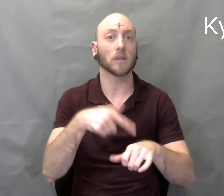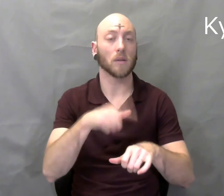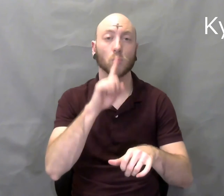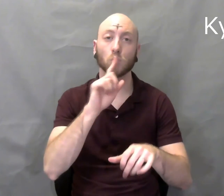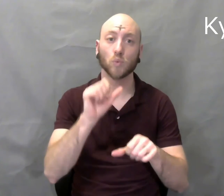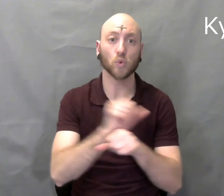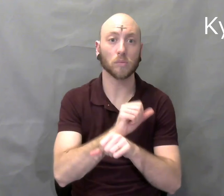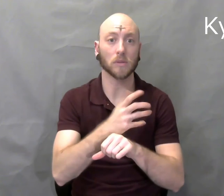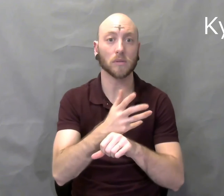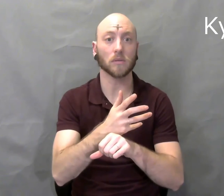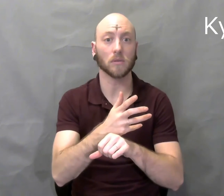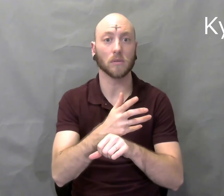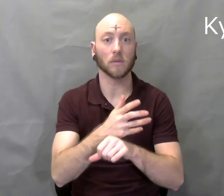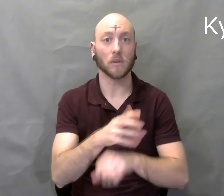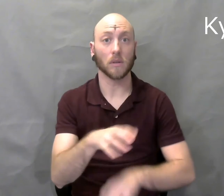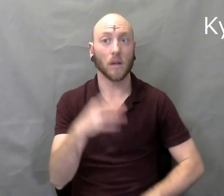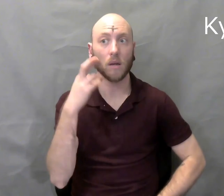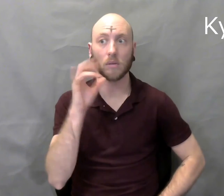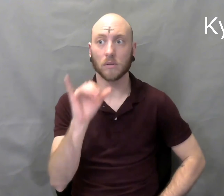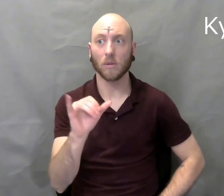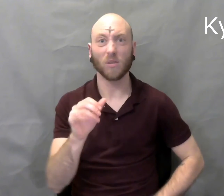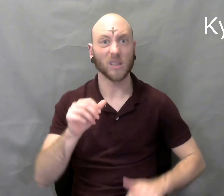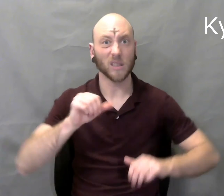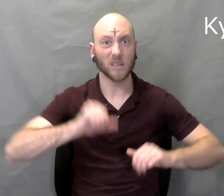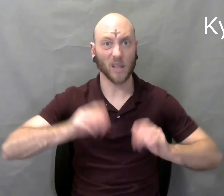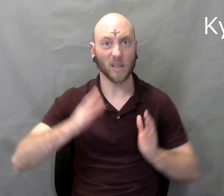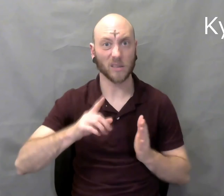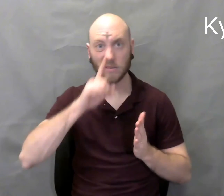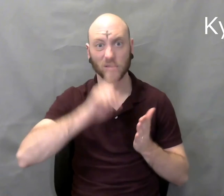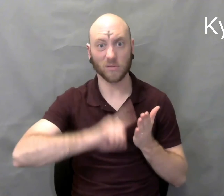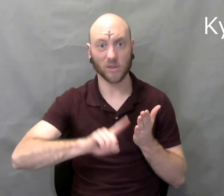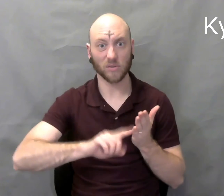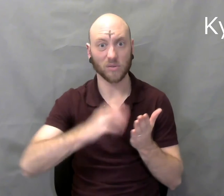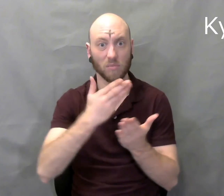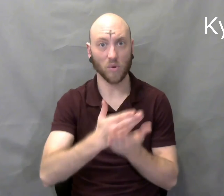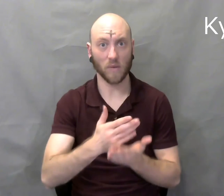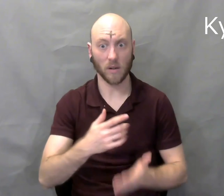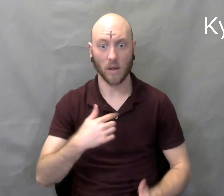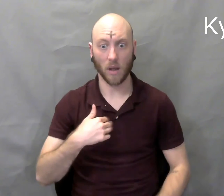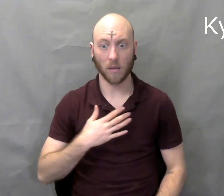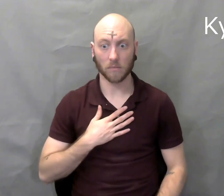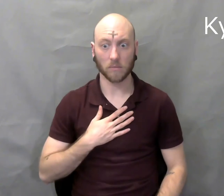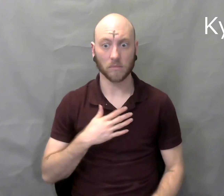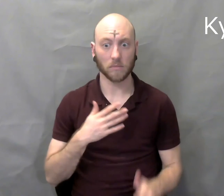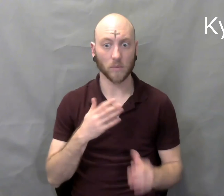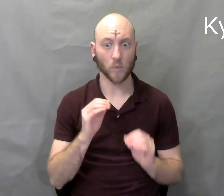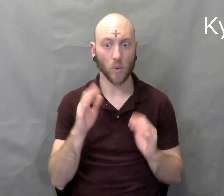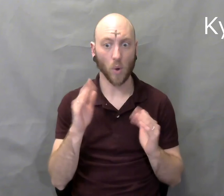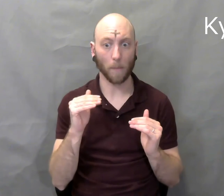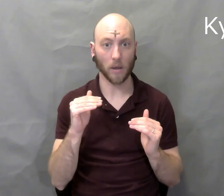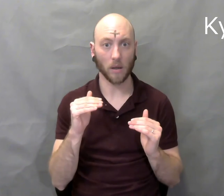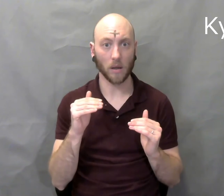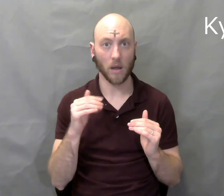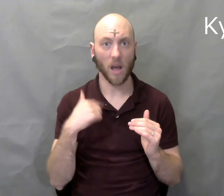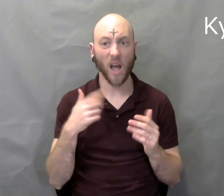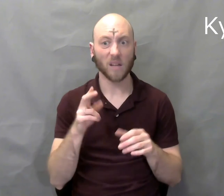that science had proven I was screwed, that I had drank and drugged so much that everything that I